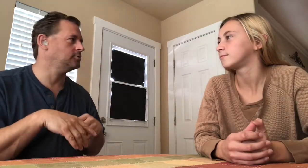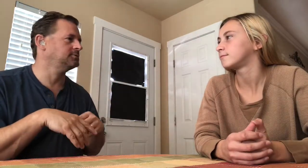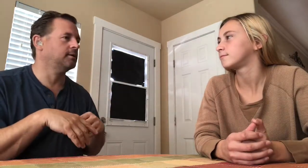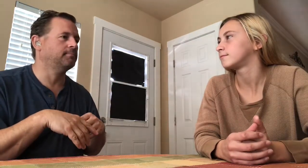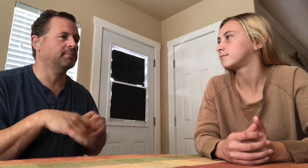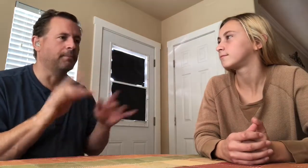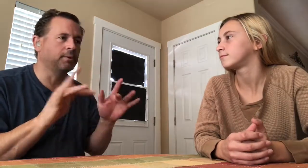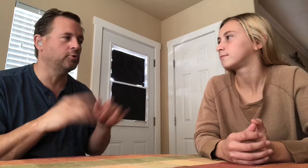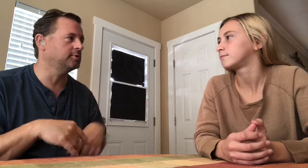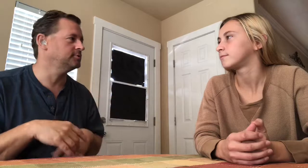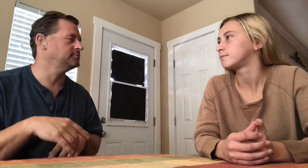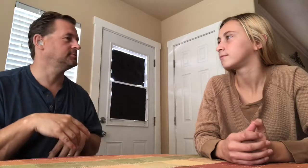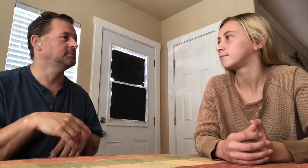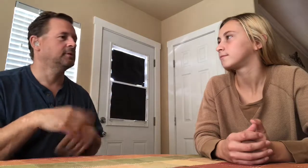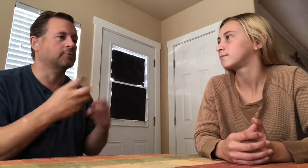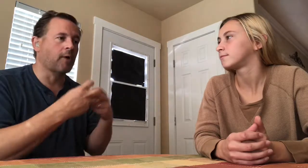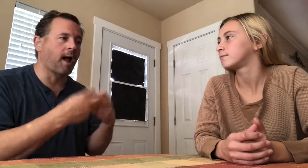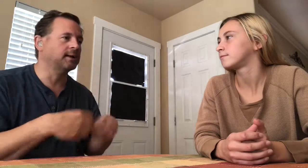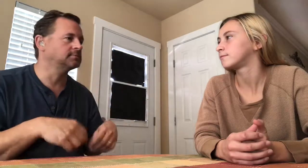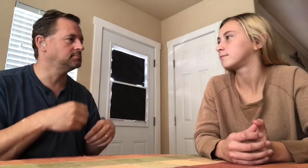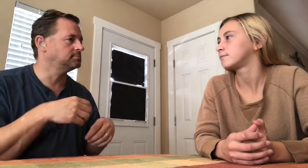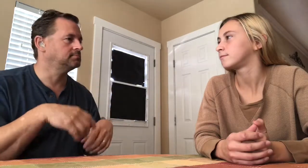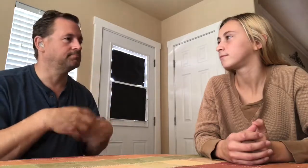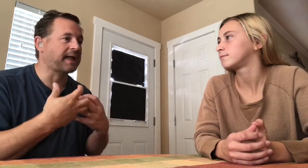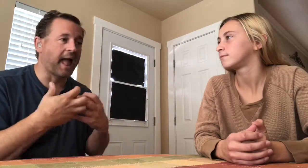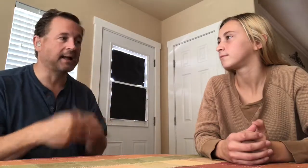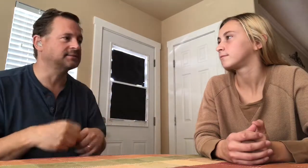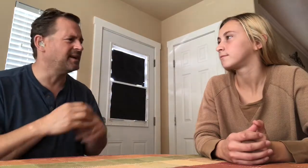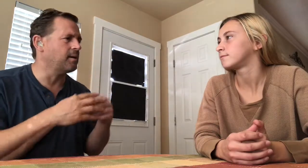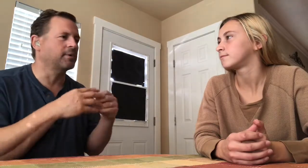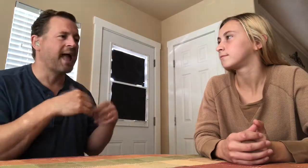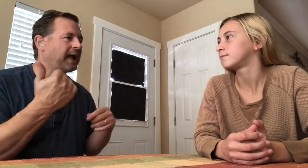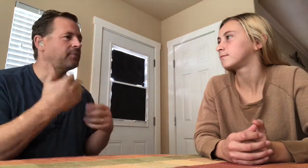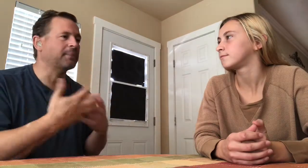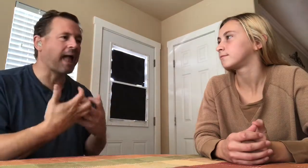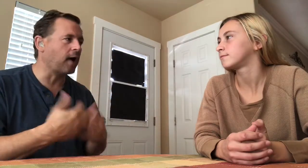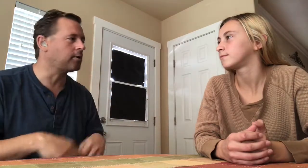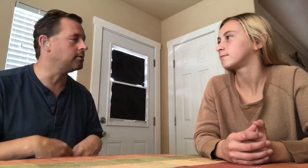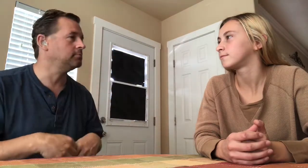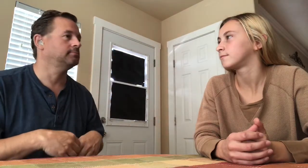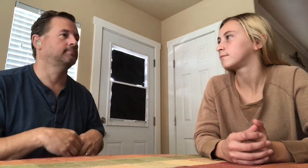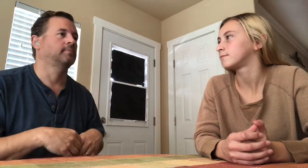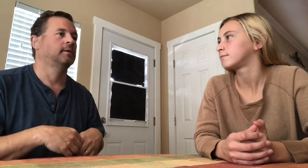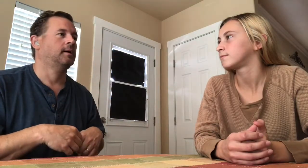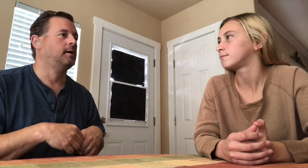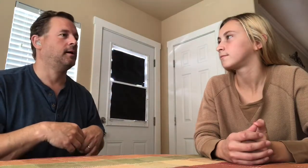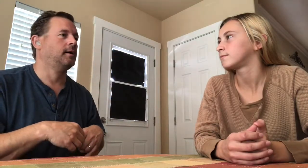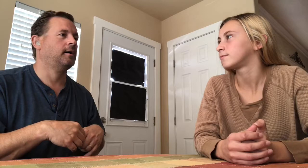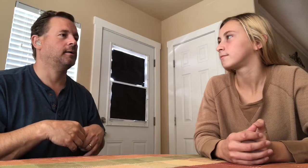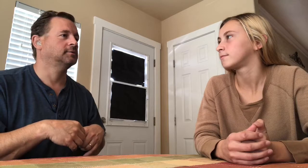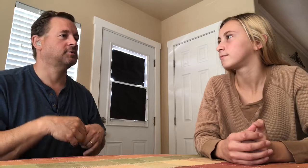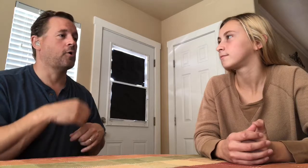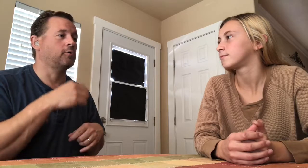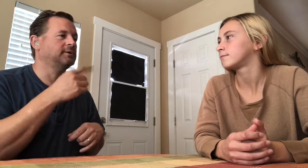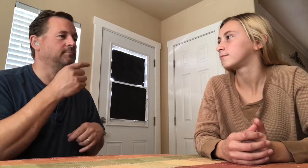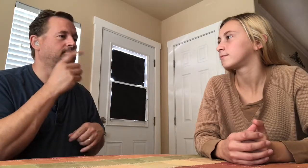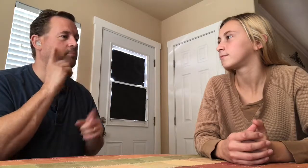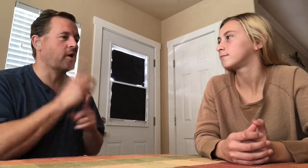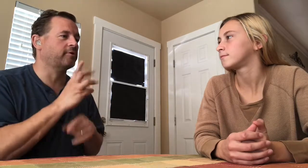radios, computers, electronics, mechanics, anything mechanical. So my